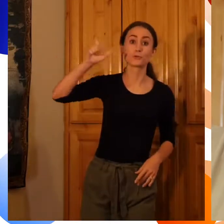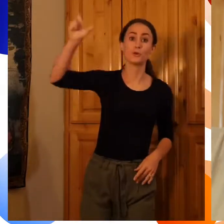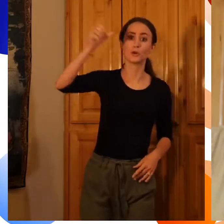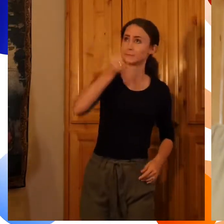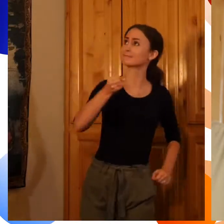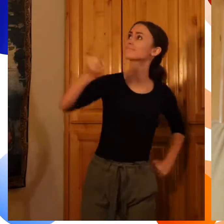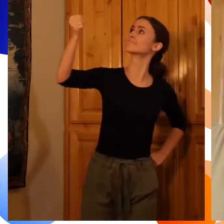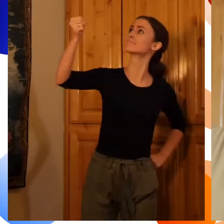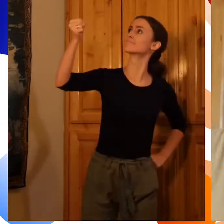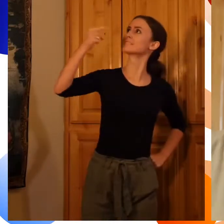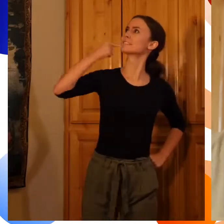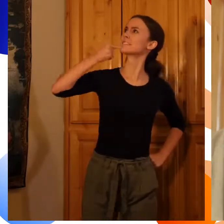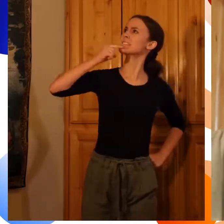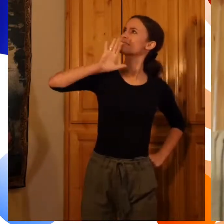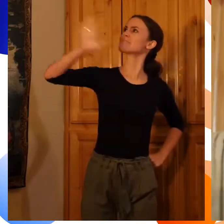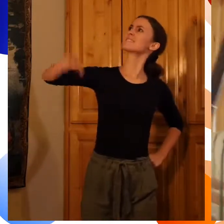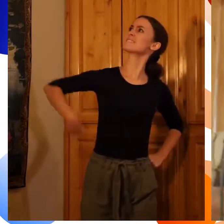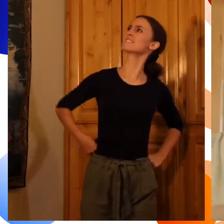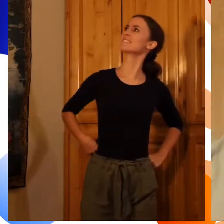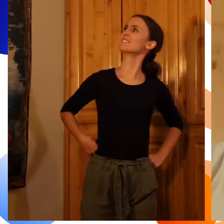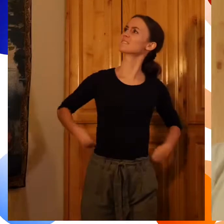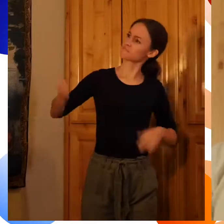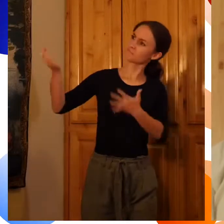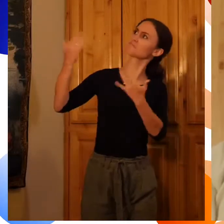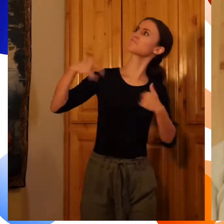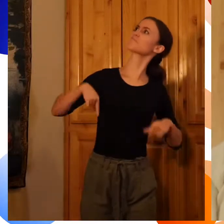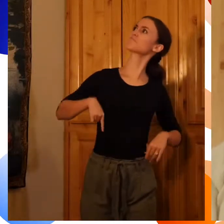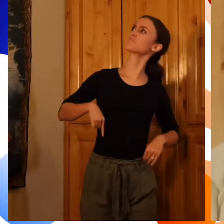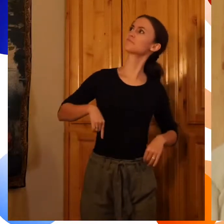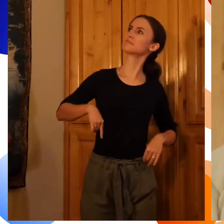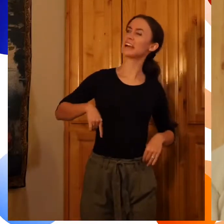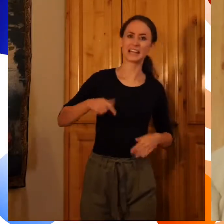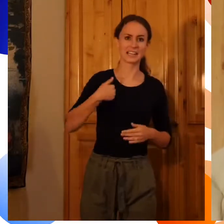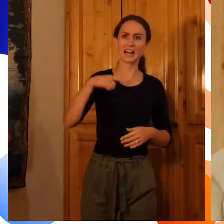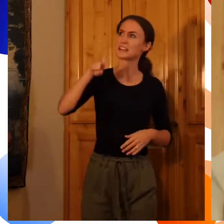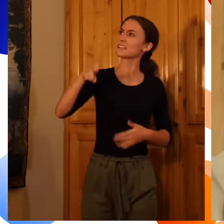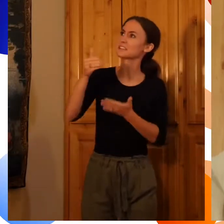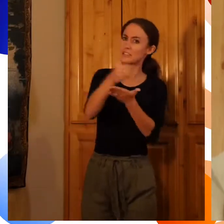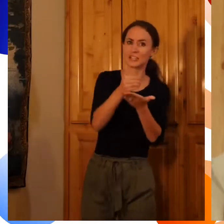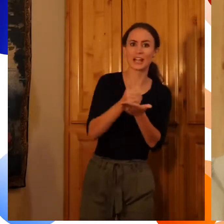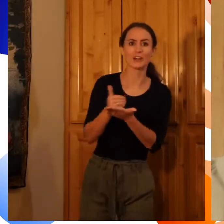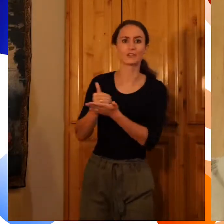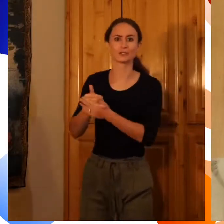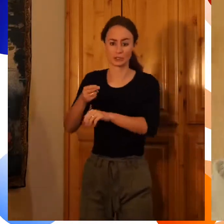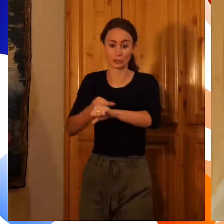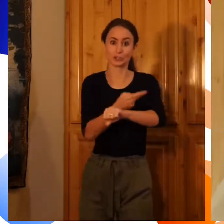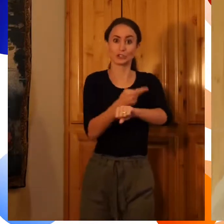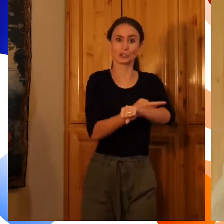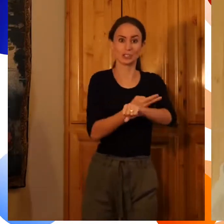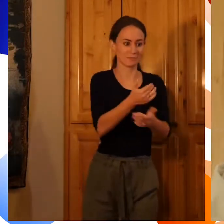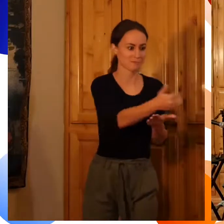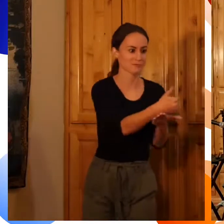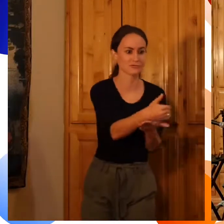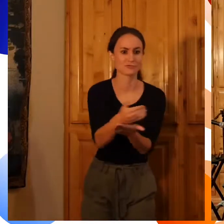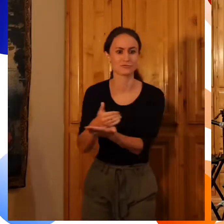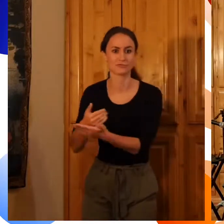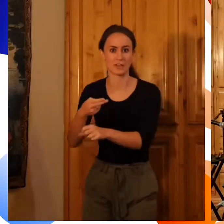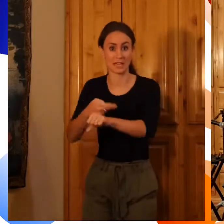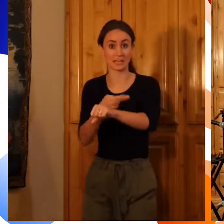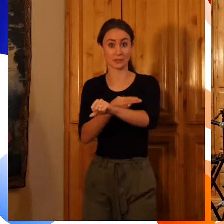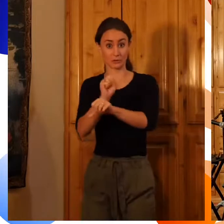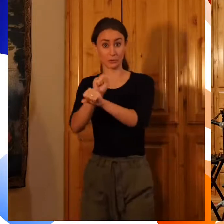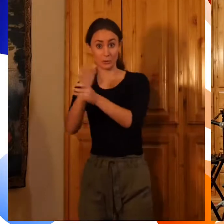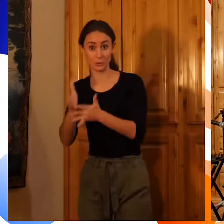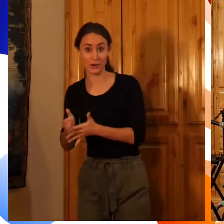at midnight's witching hour, and gathered the sheep from the coming storm, ere the shepherd saw it lower. Yet